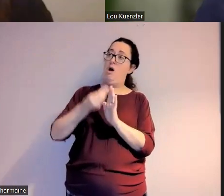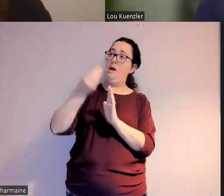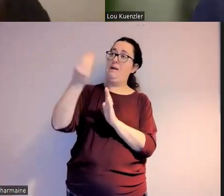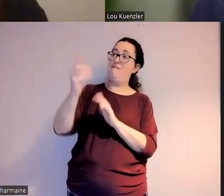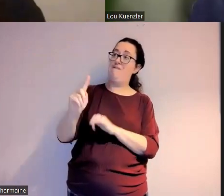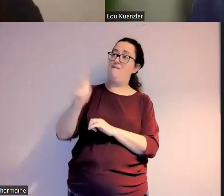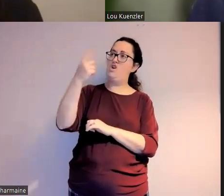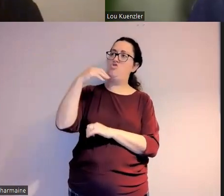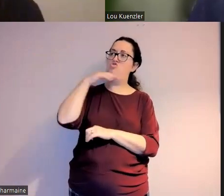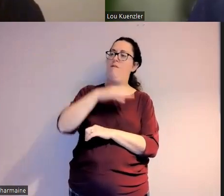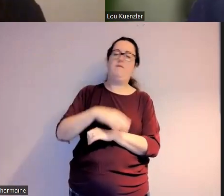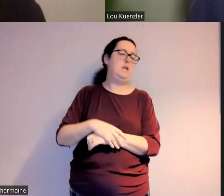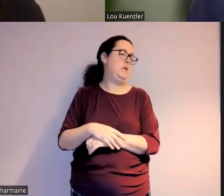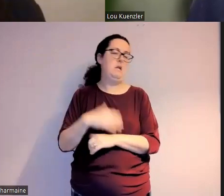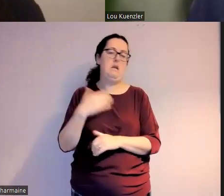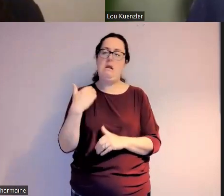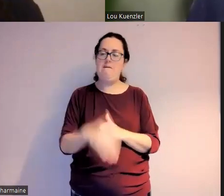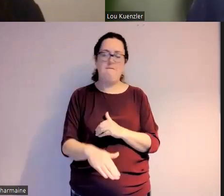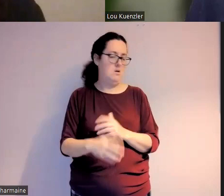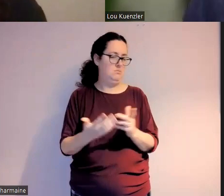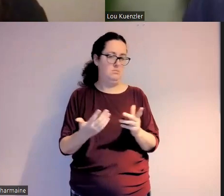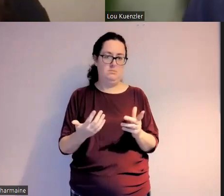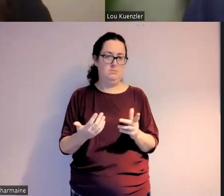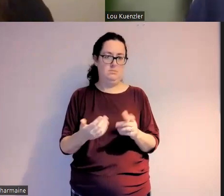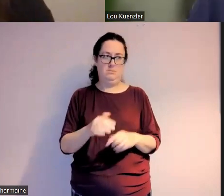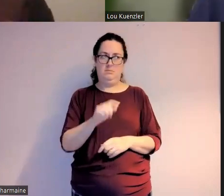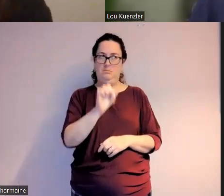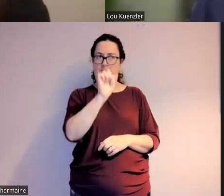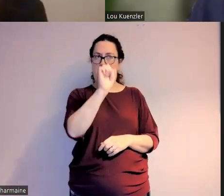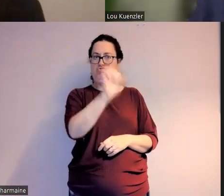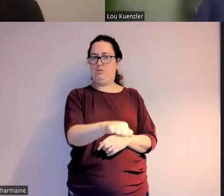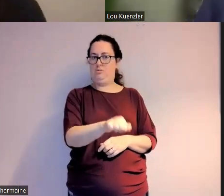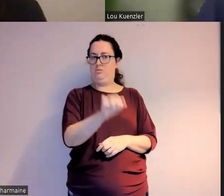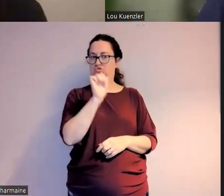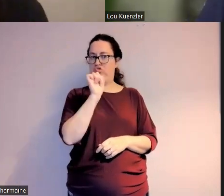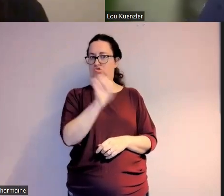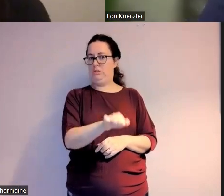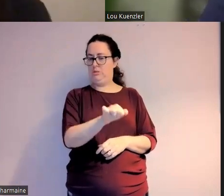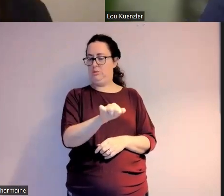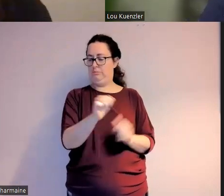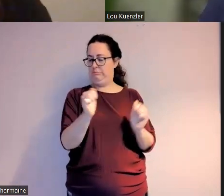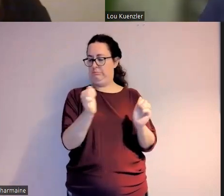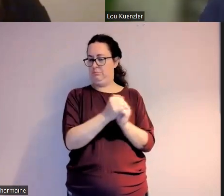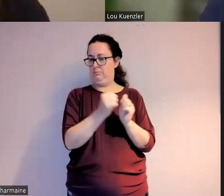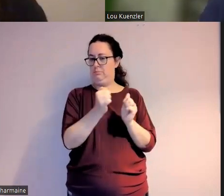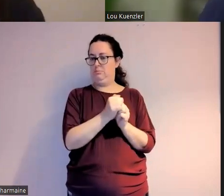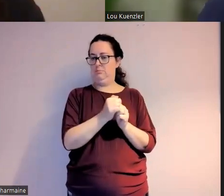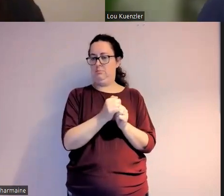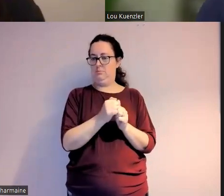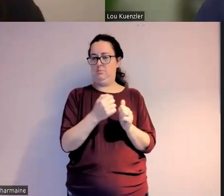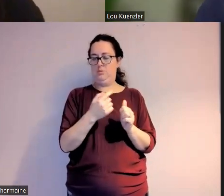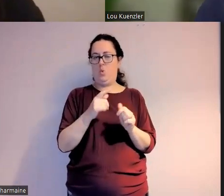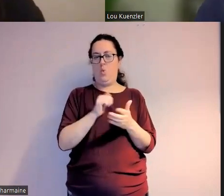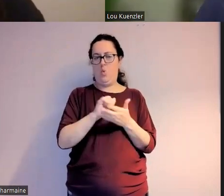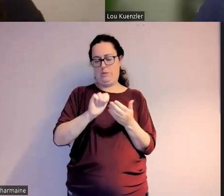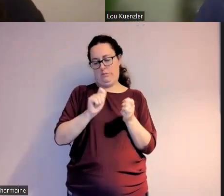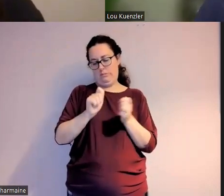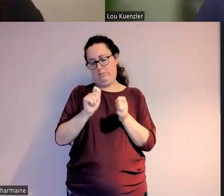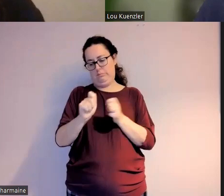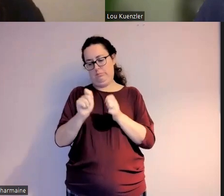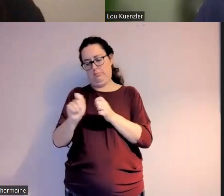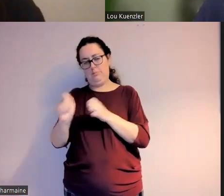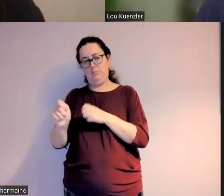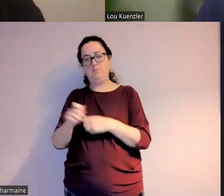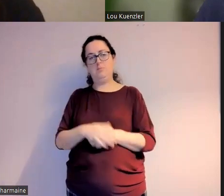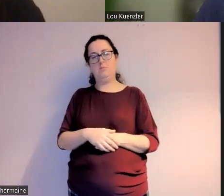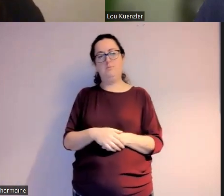the Don't let later. them see that. Yeah, exactly. latest draft. So yeah, it's